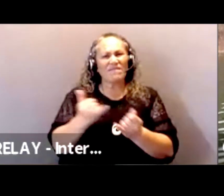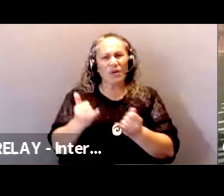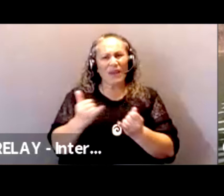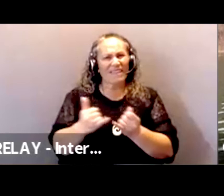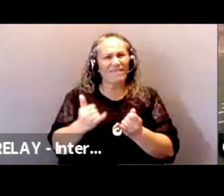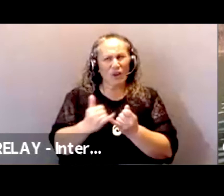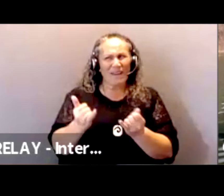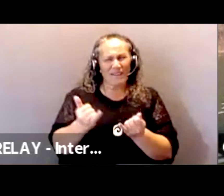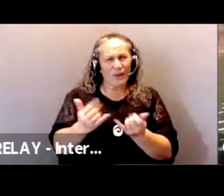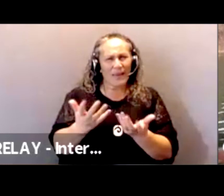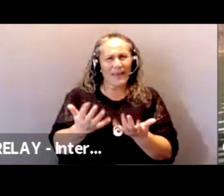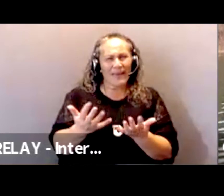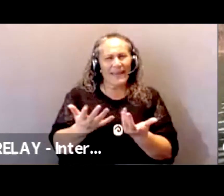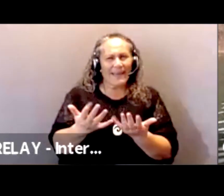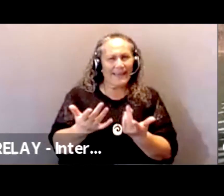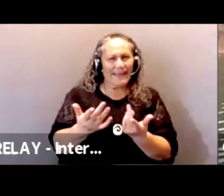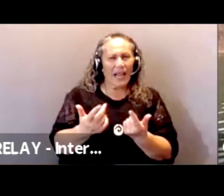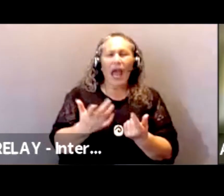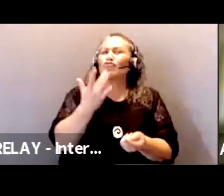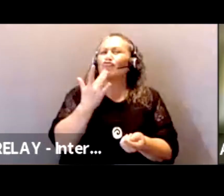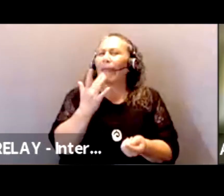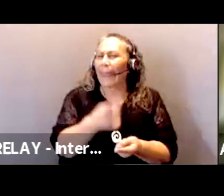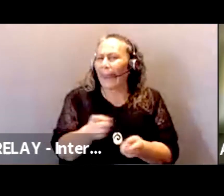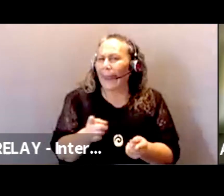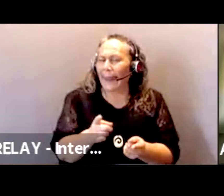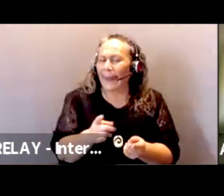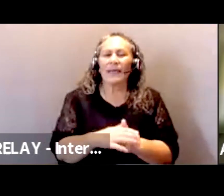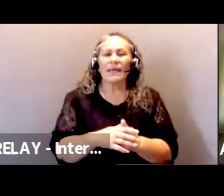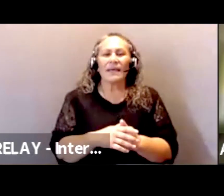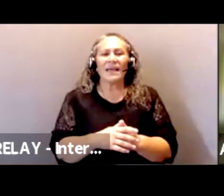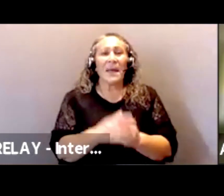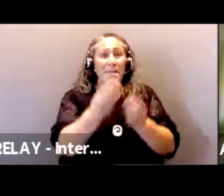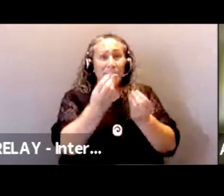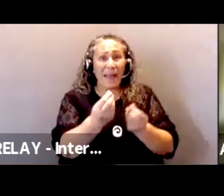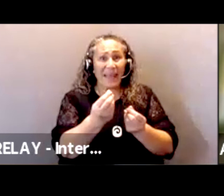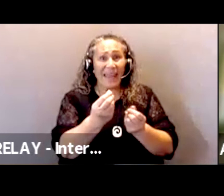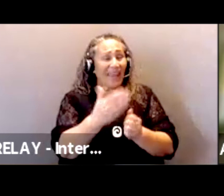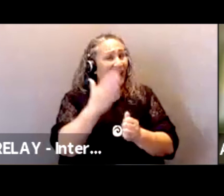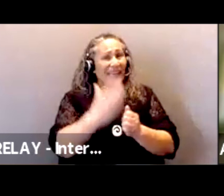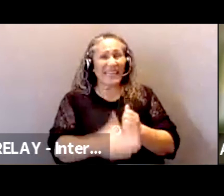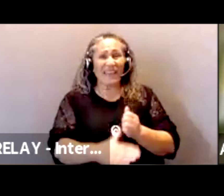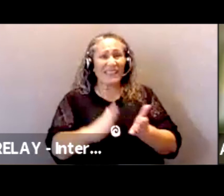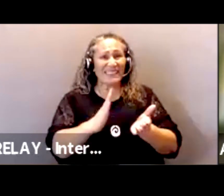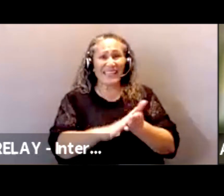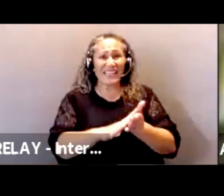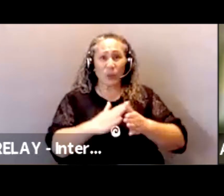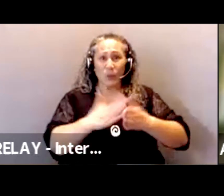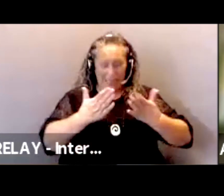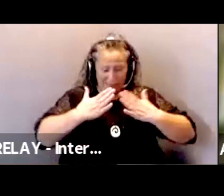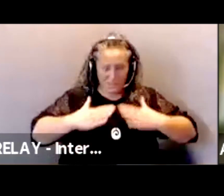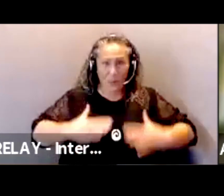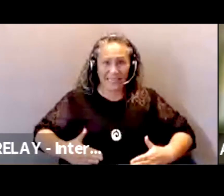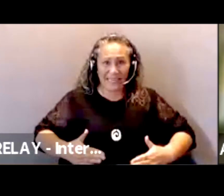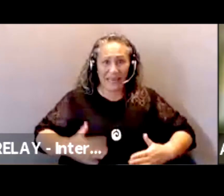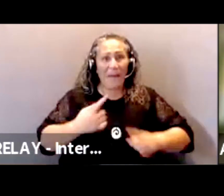careful how she lifted up her arm. Koina. One thing about money is it never sticks to any part of my body. It always gets into